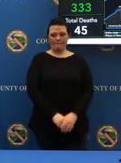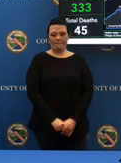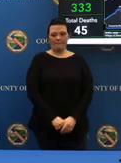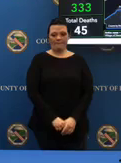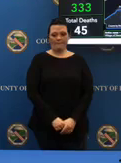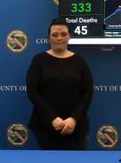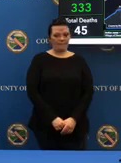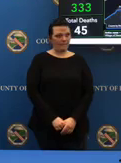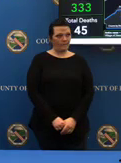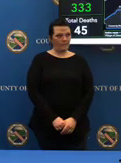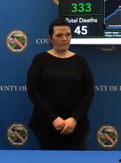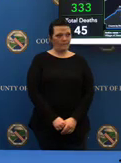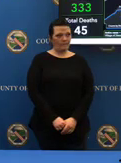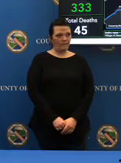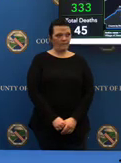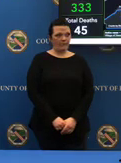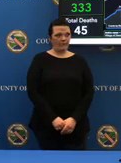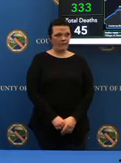Sandra?